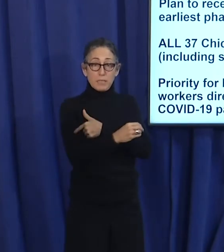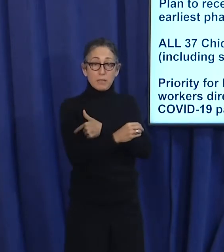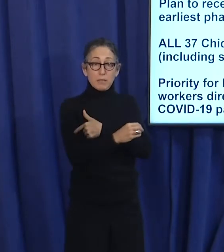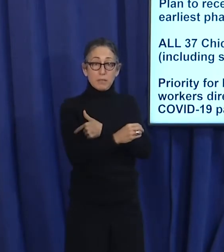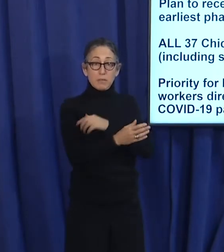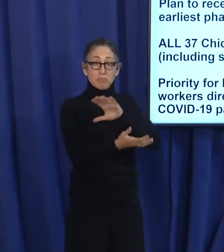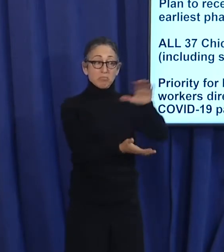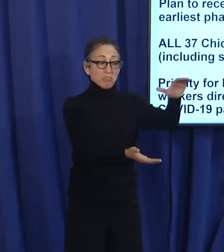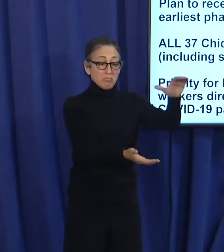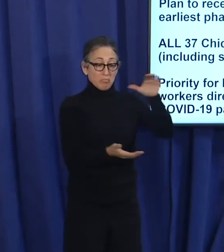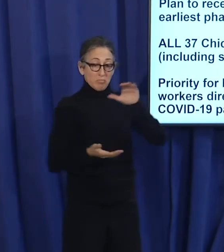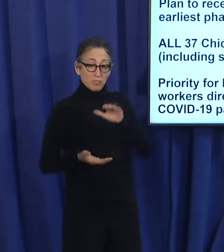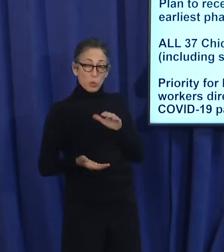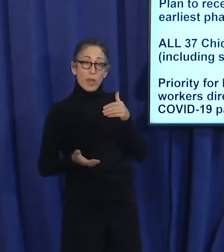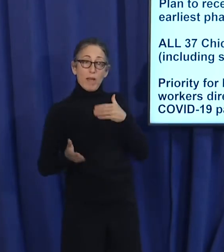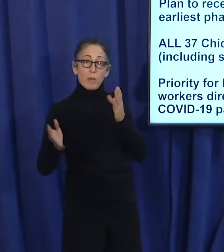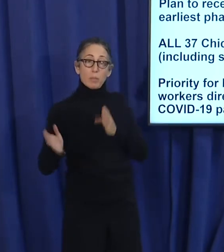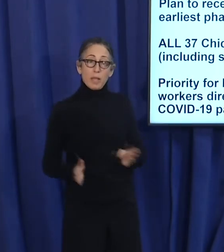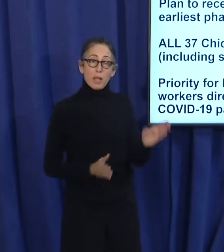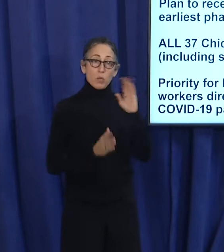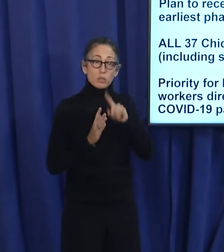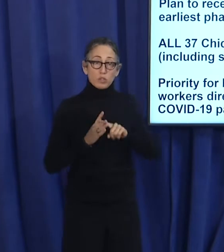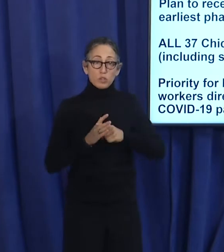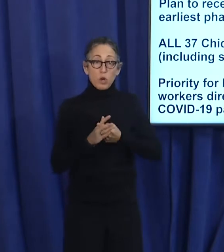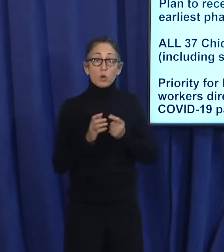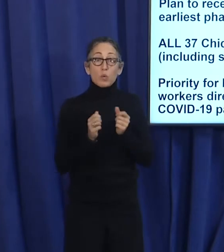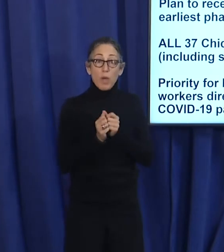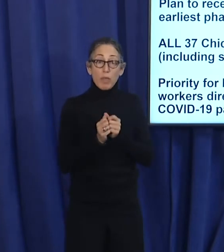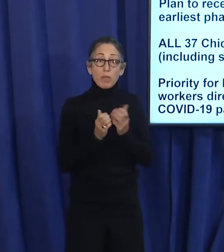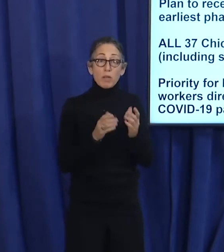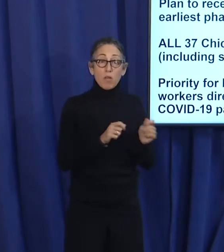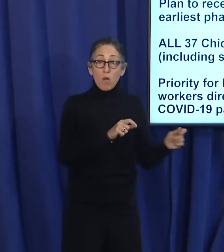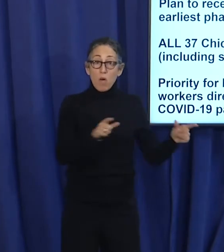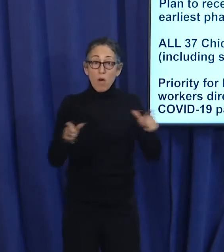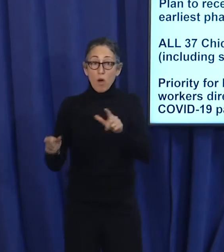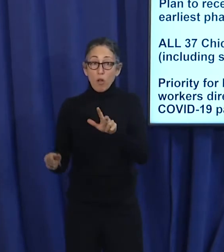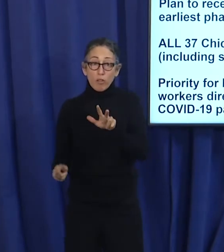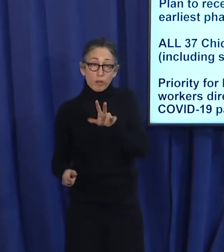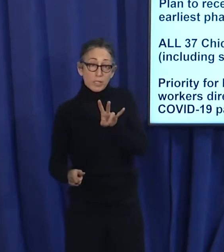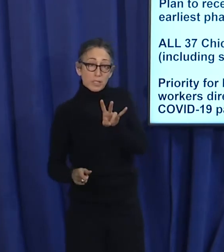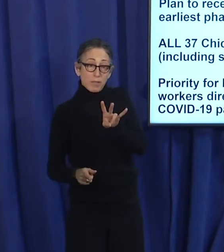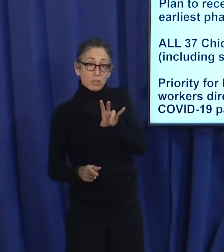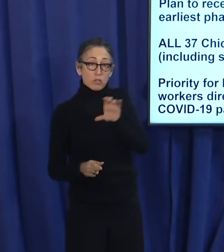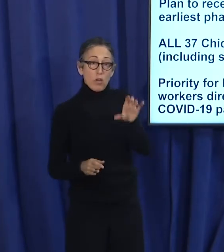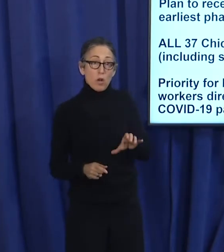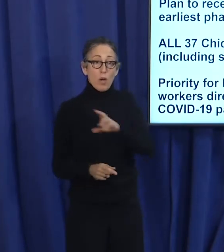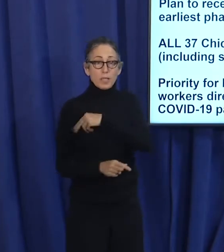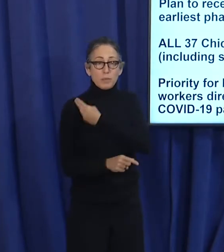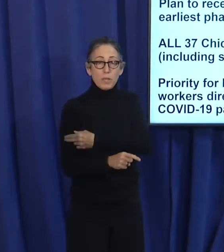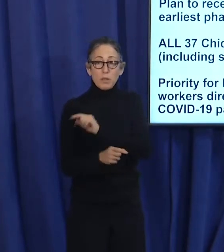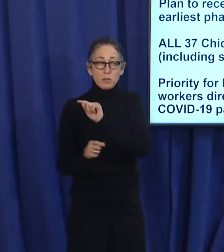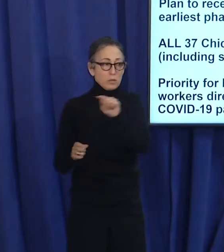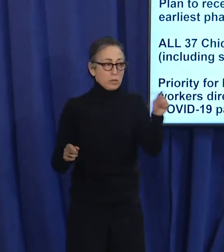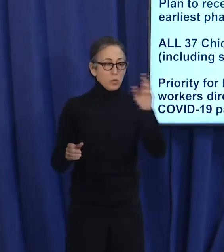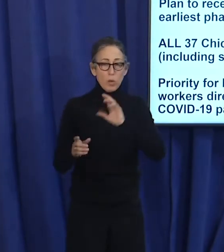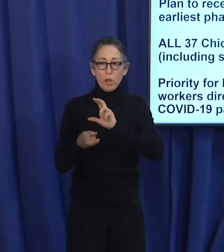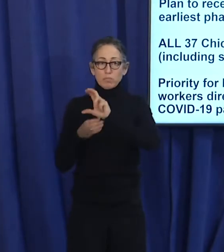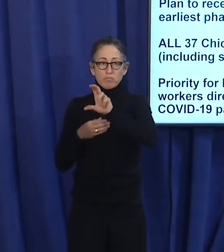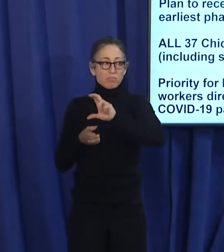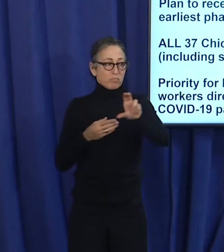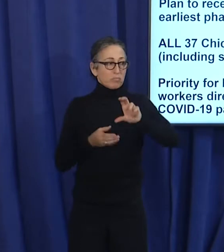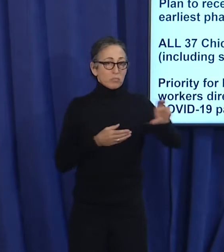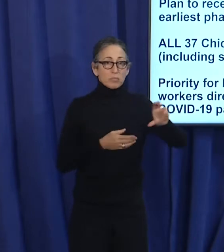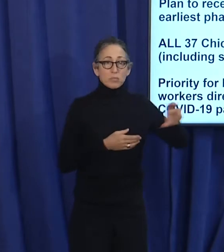receive. We have plans that will start with all 37 Chicago hospitals receiving vaccine